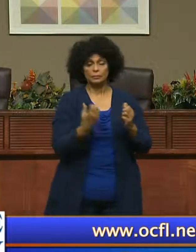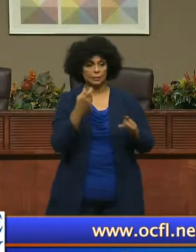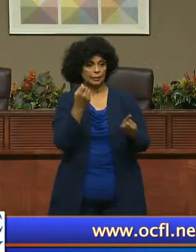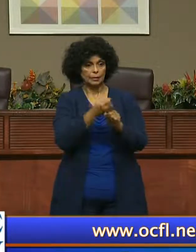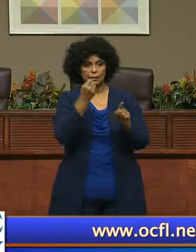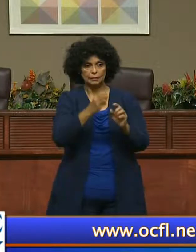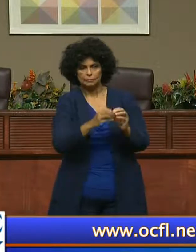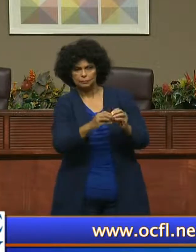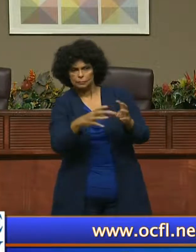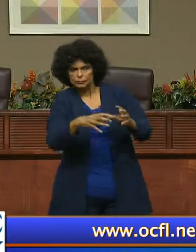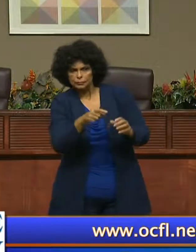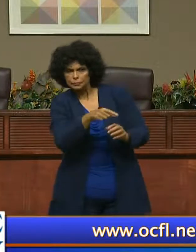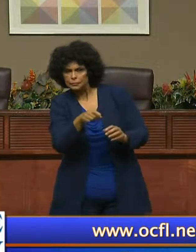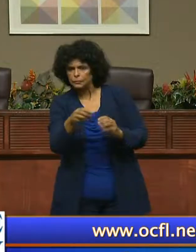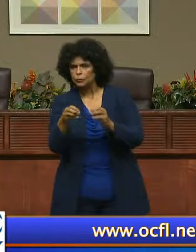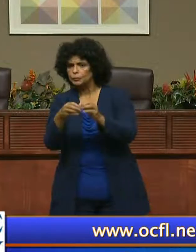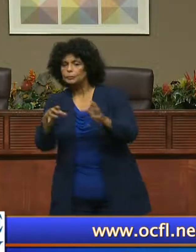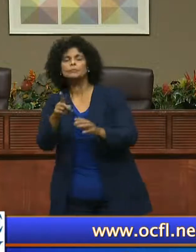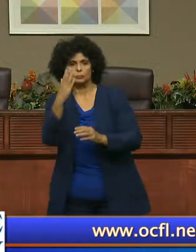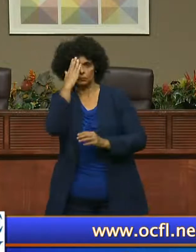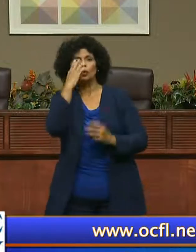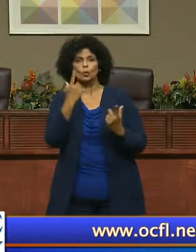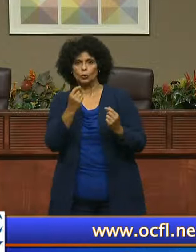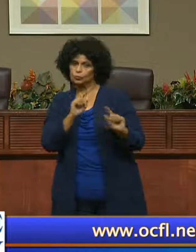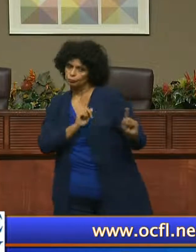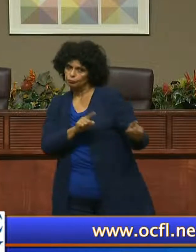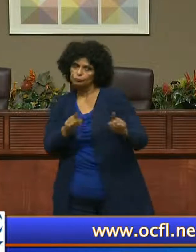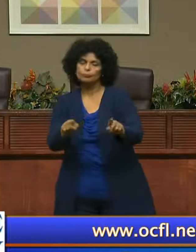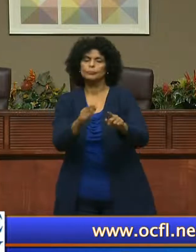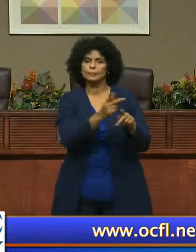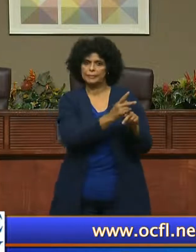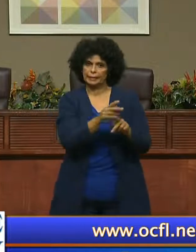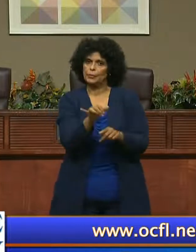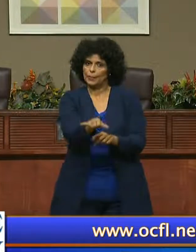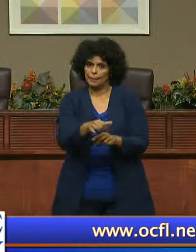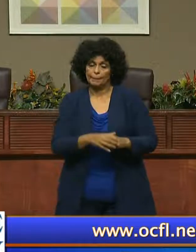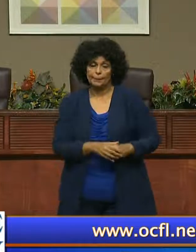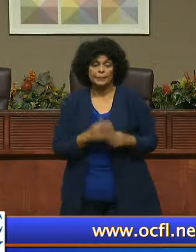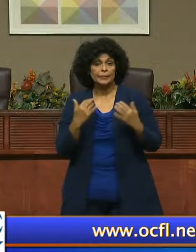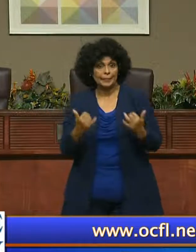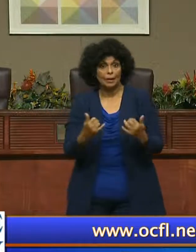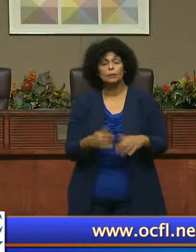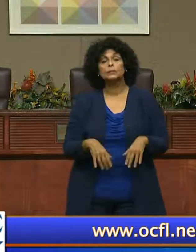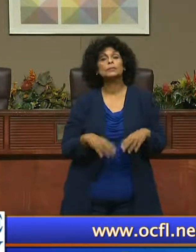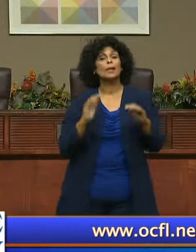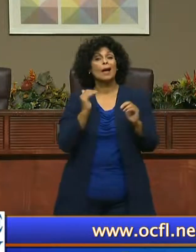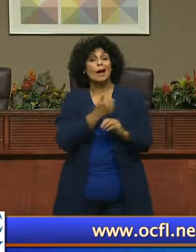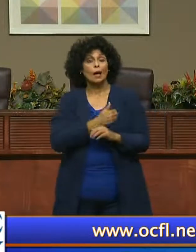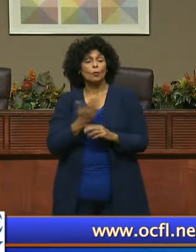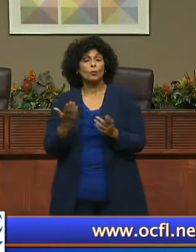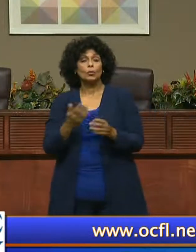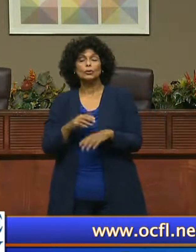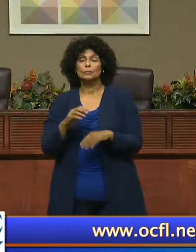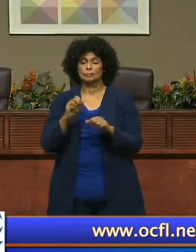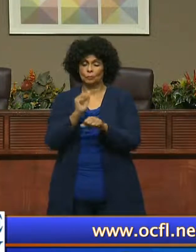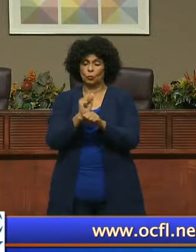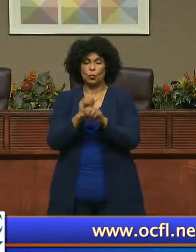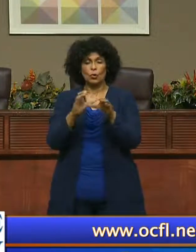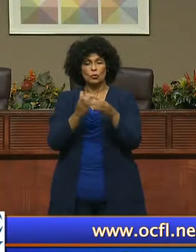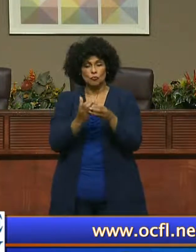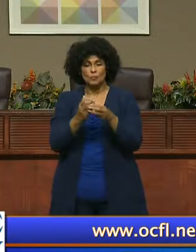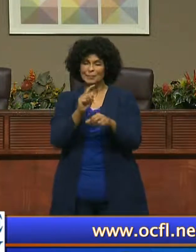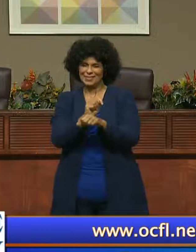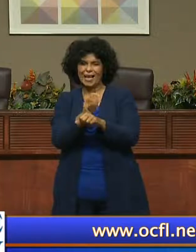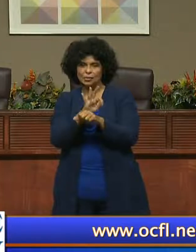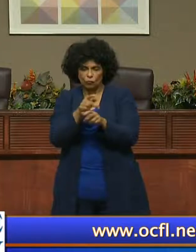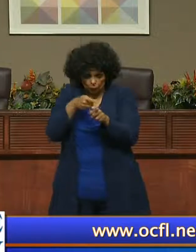Let me talk a little bit about the Orange County Economic Task Force. They met this morning. It was supposed to be the last